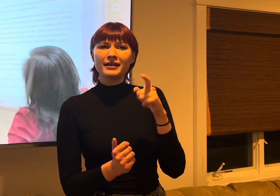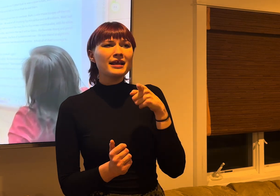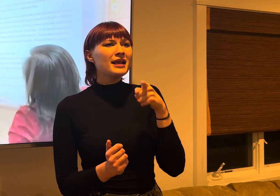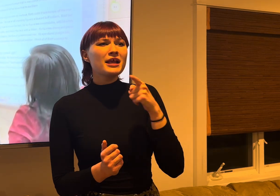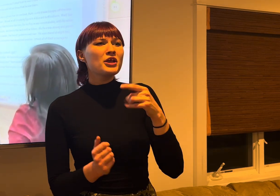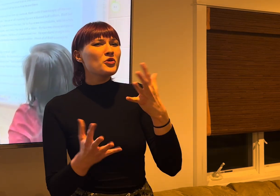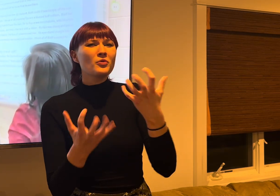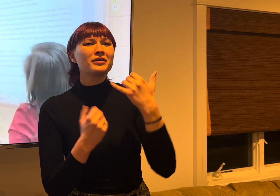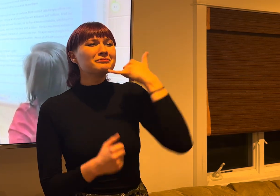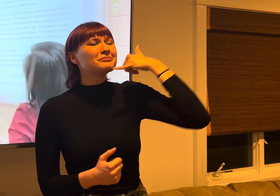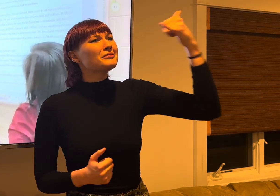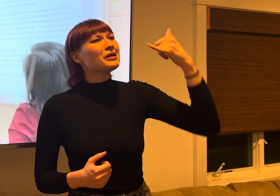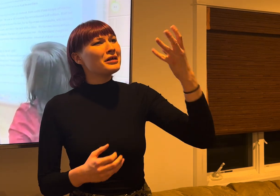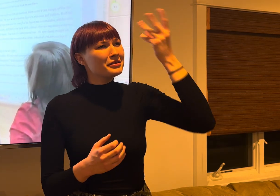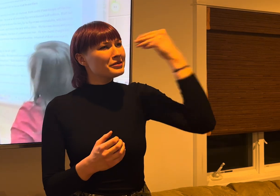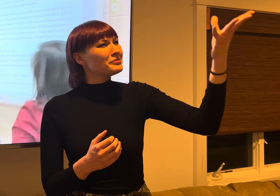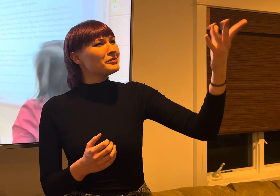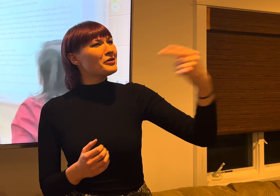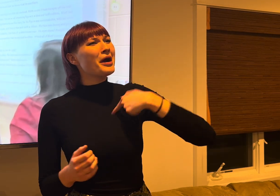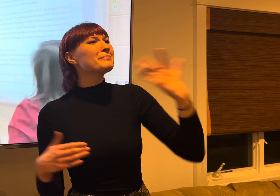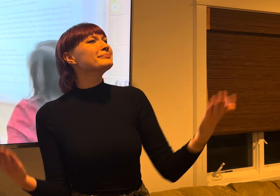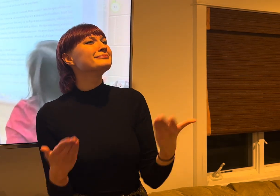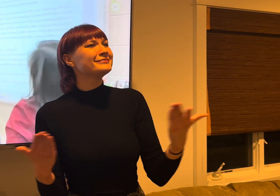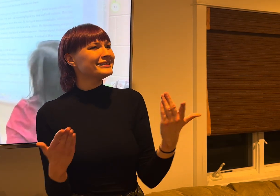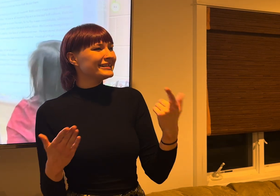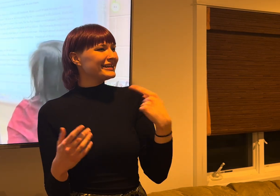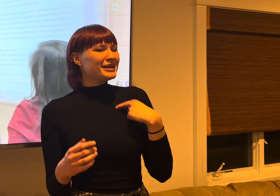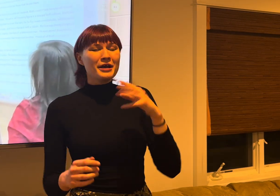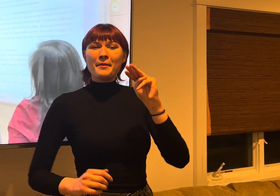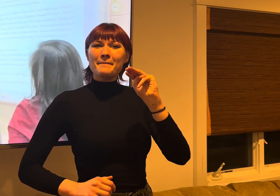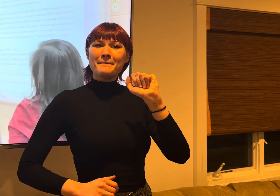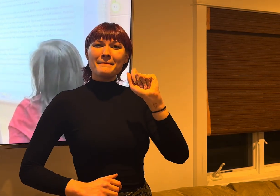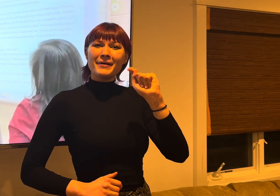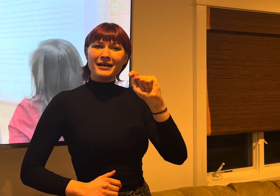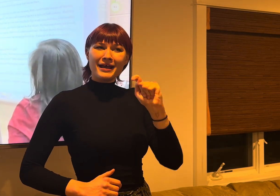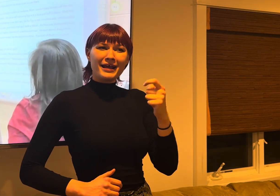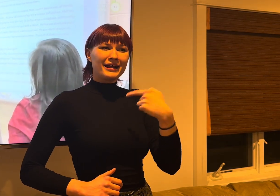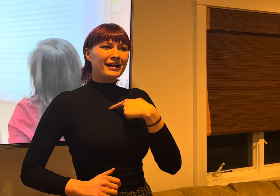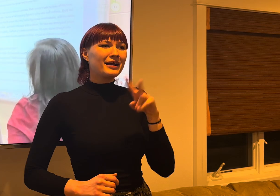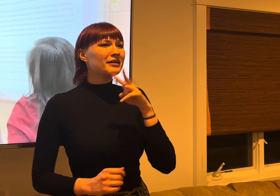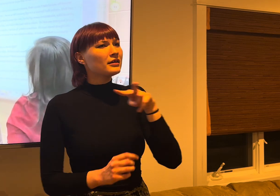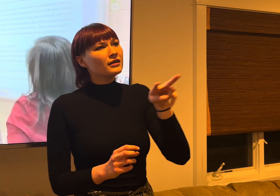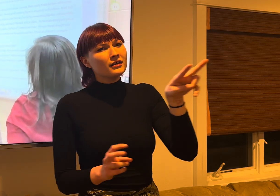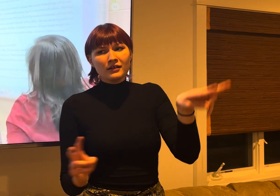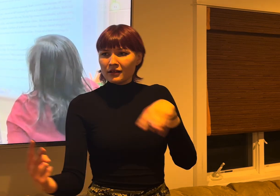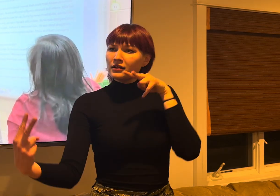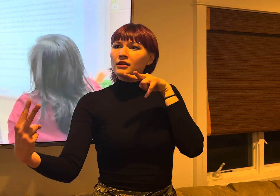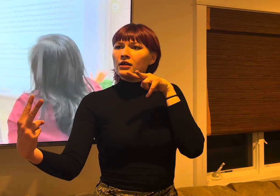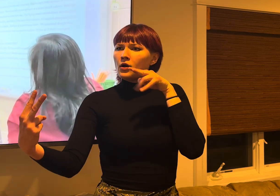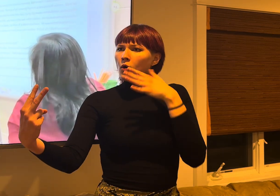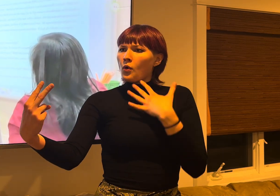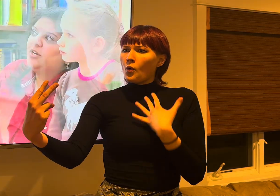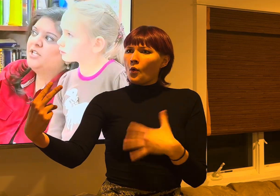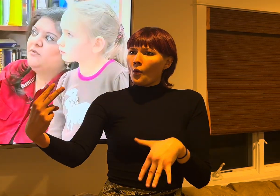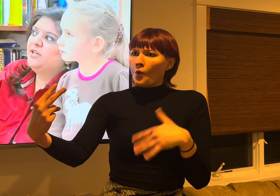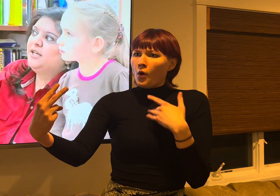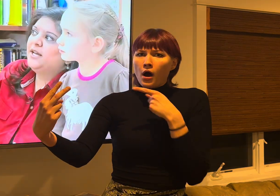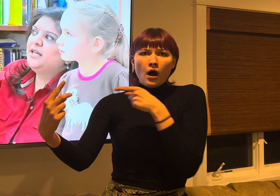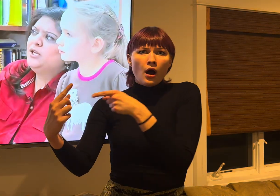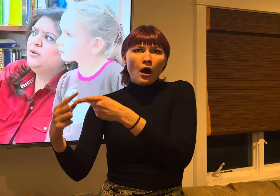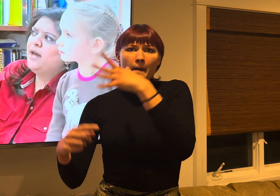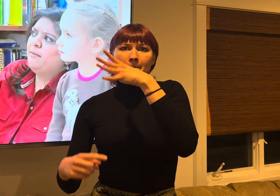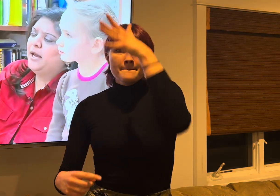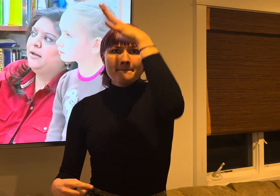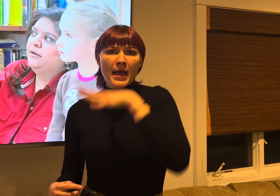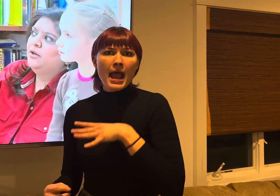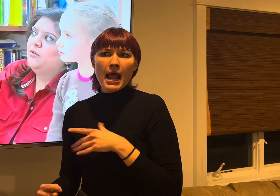eyes off the man who had rescued her. He was a tall, imposing figure in a blue and buff uniform. Matt had the strange feeling